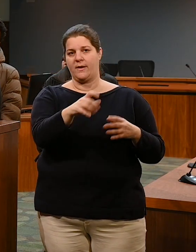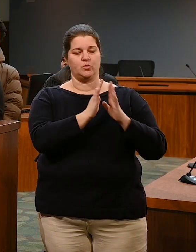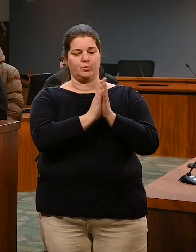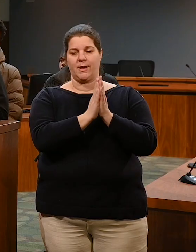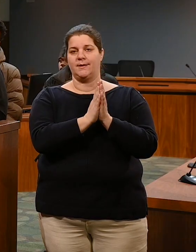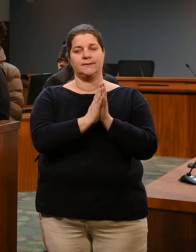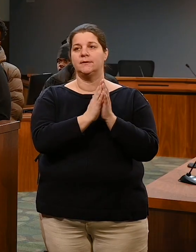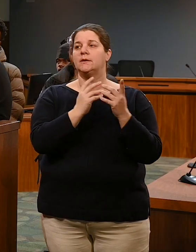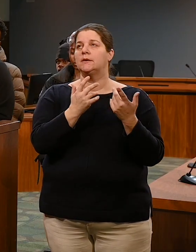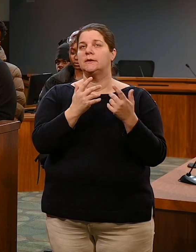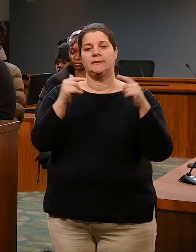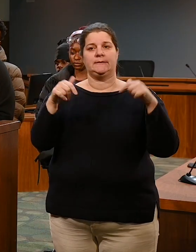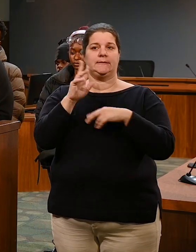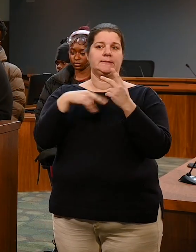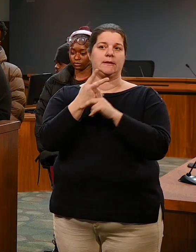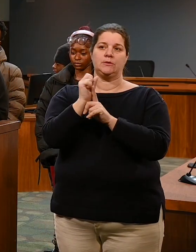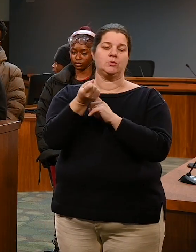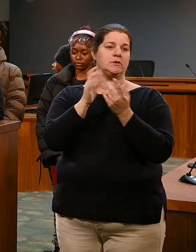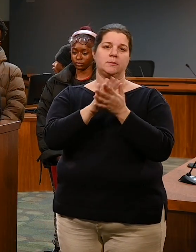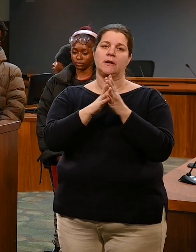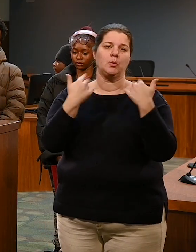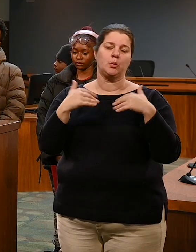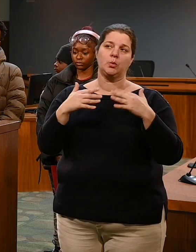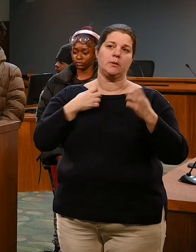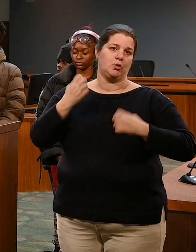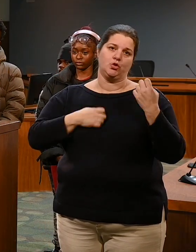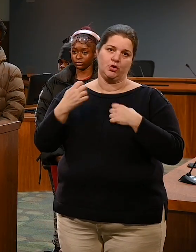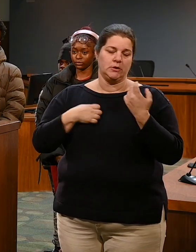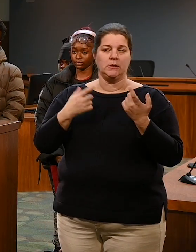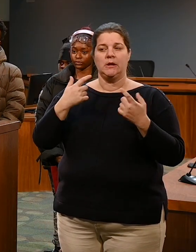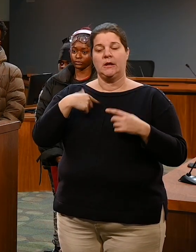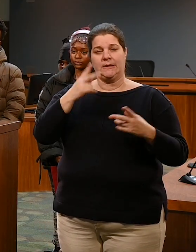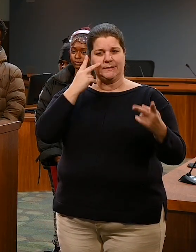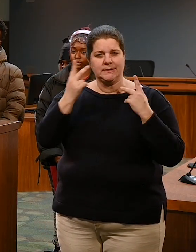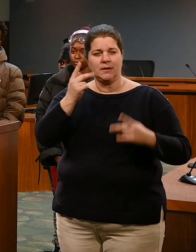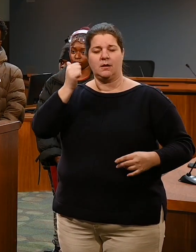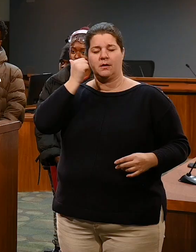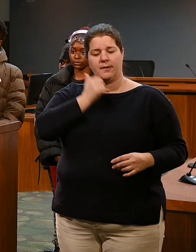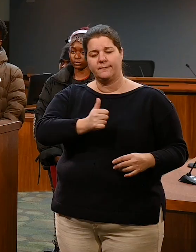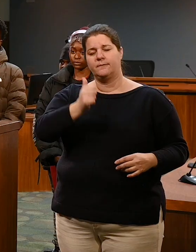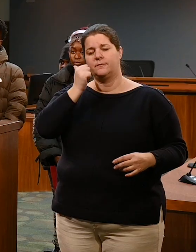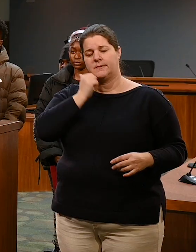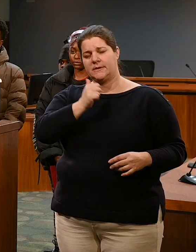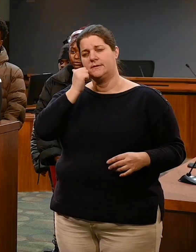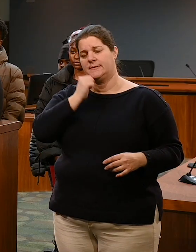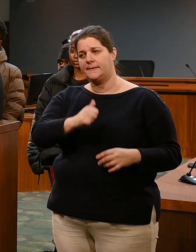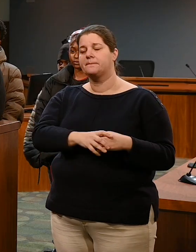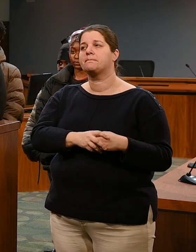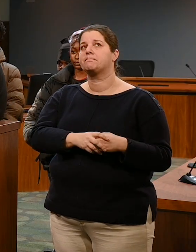very emotional when you're dealing with this day in and day out. What brought us here, we all know